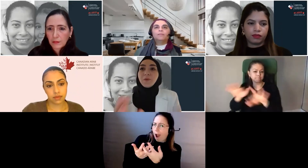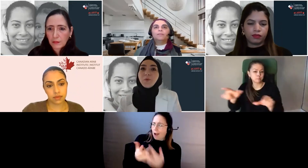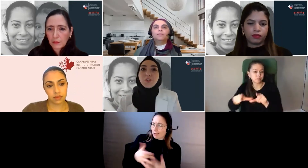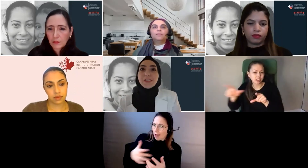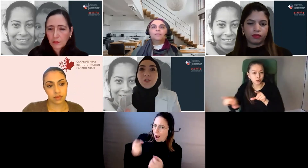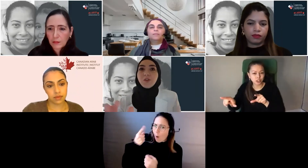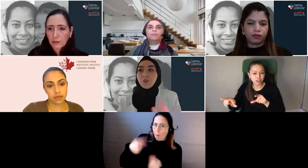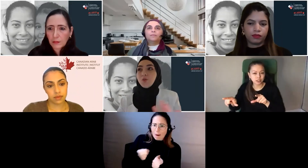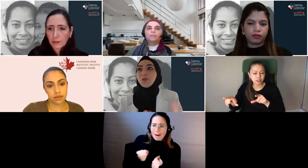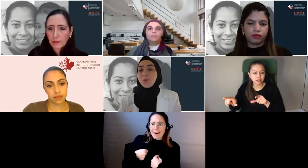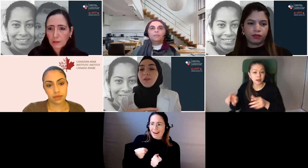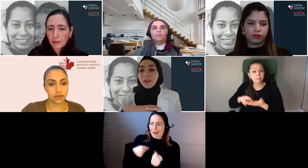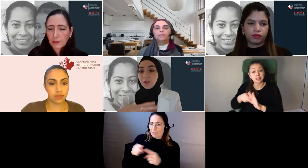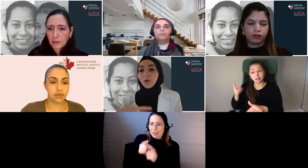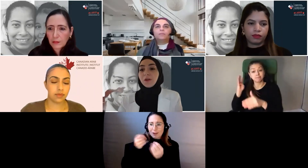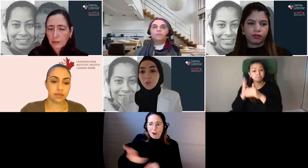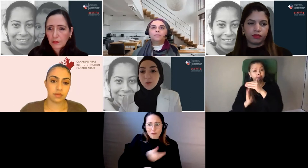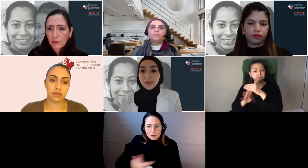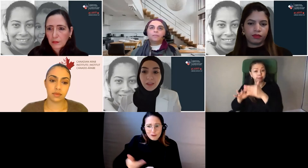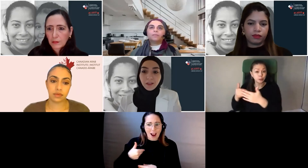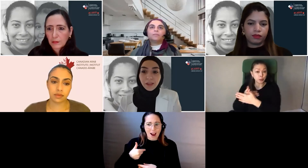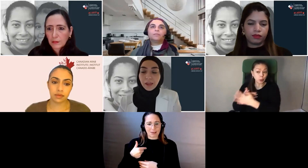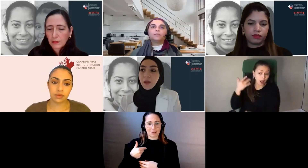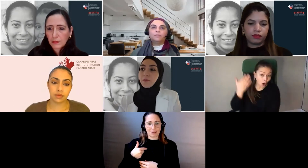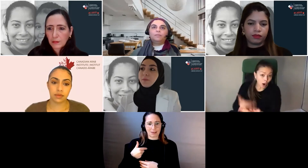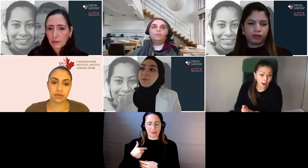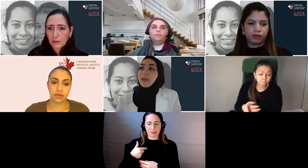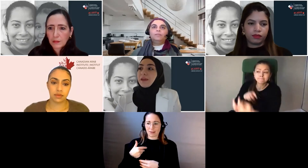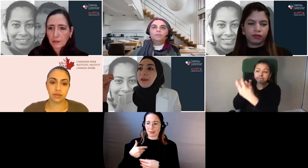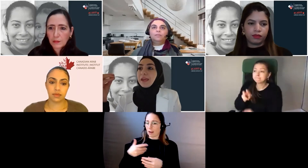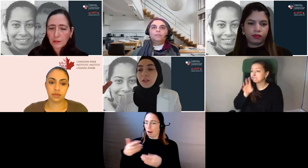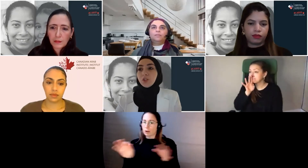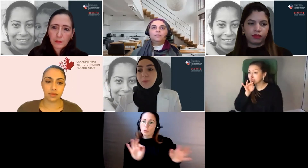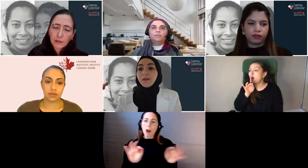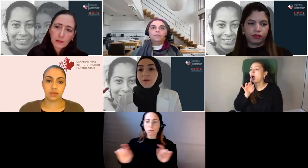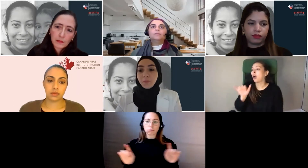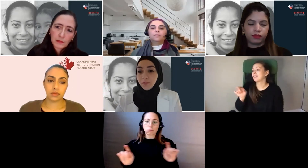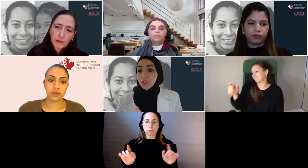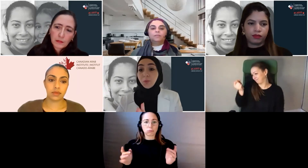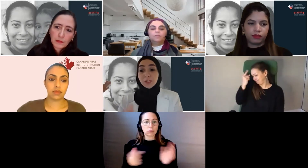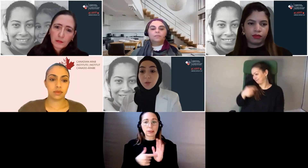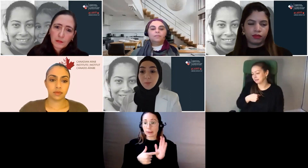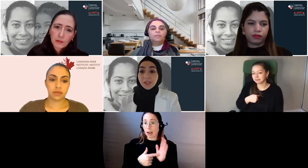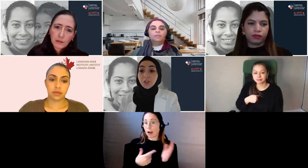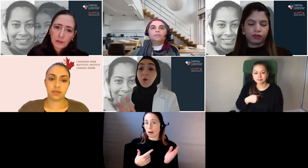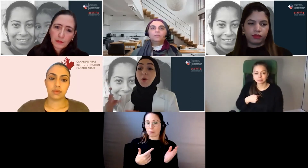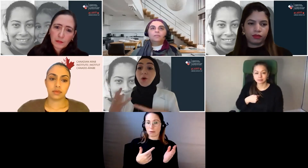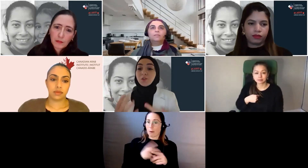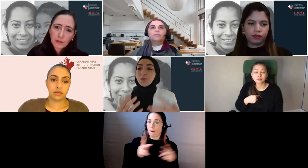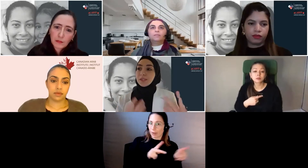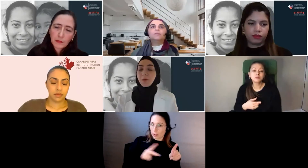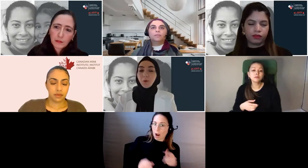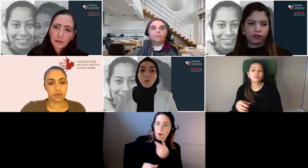giving the opportunity to choose between choosing the English speaker professional with interpretation,